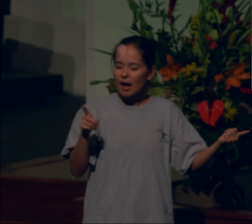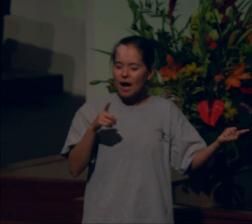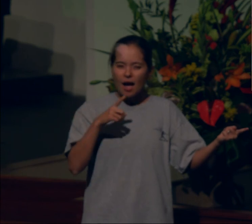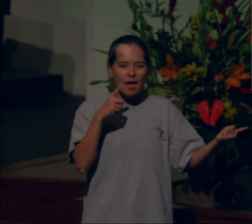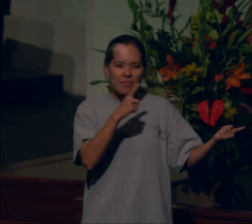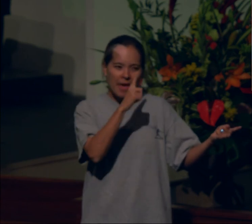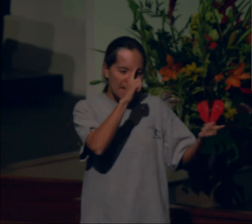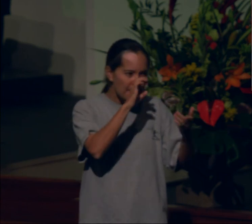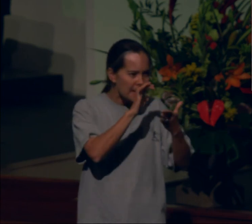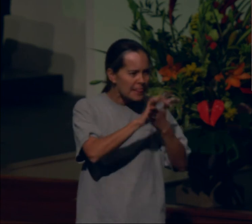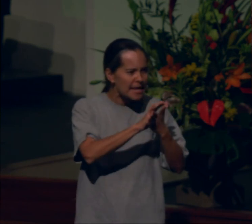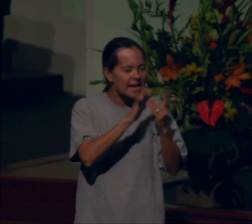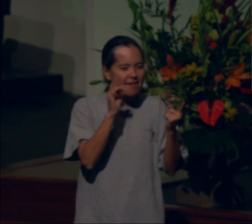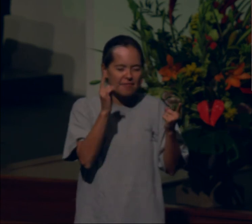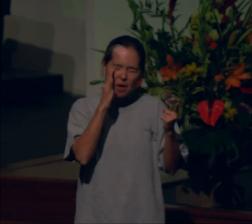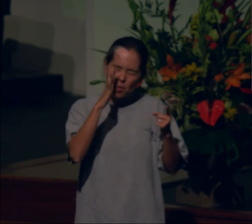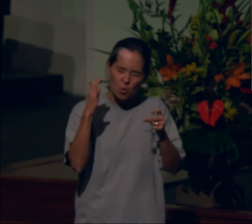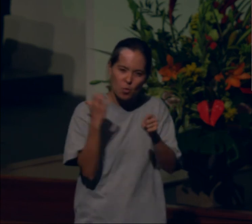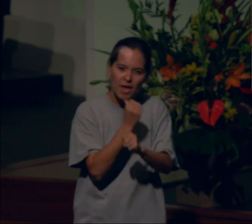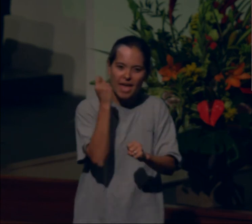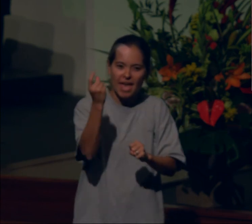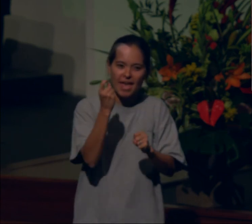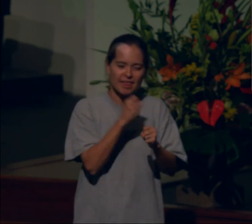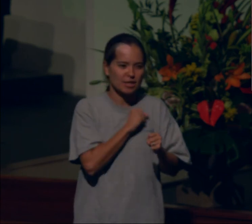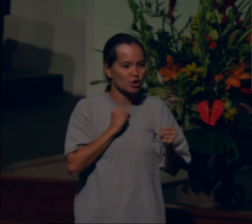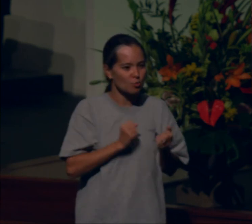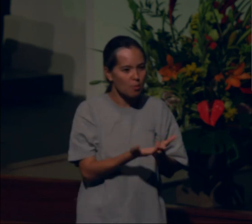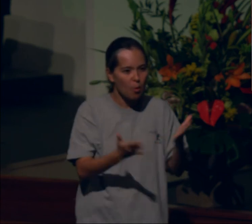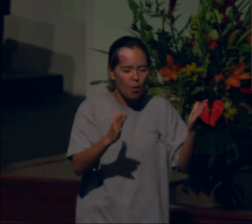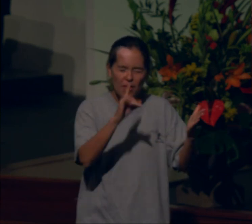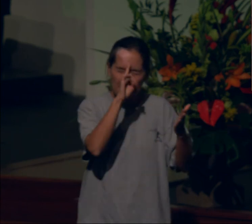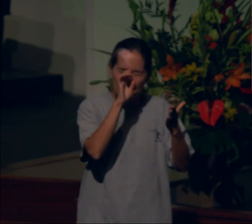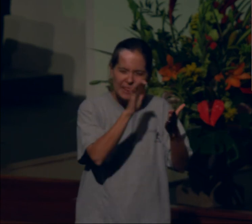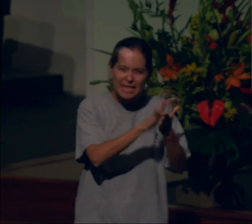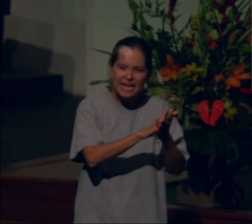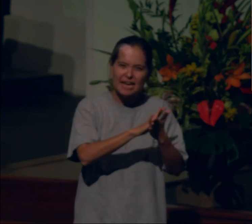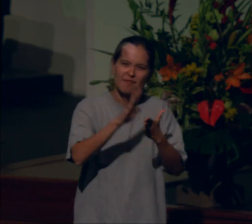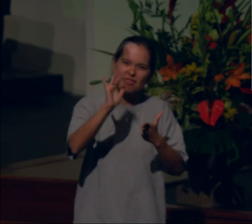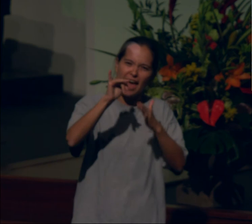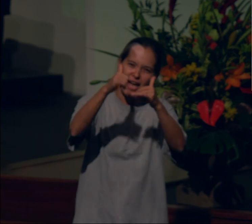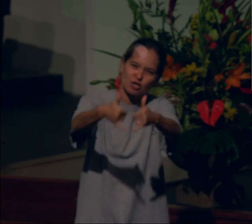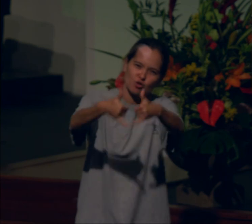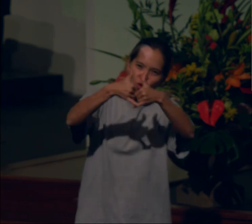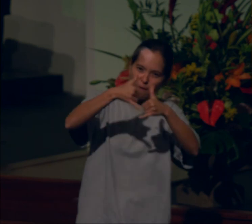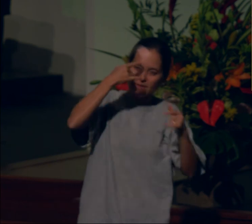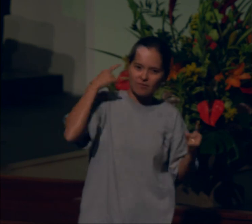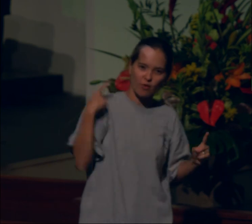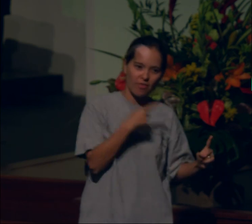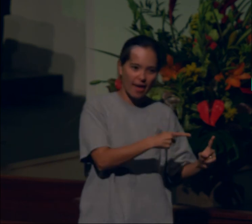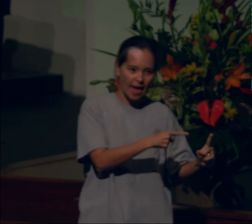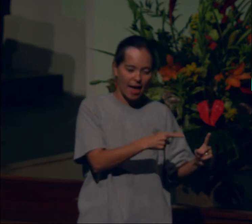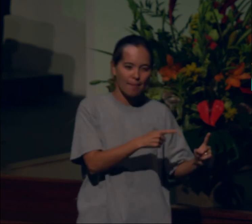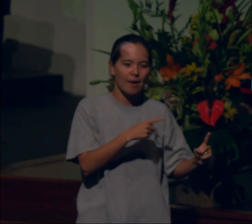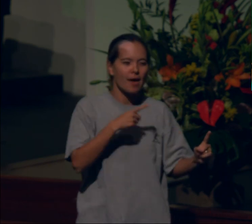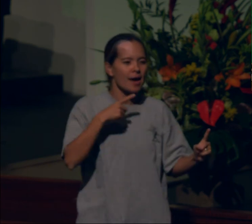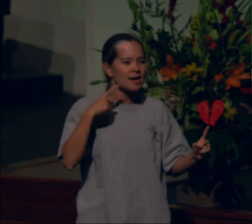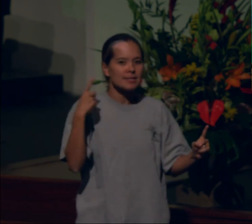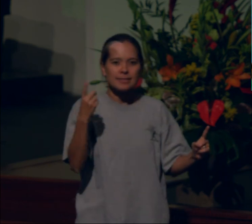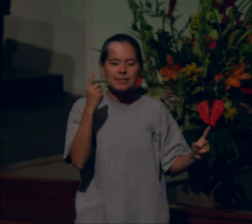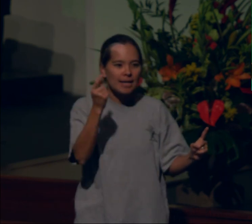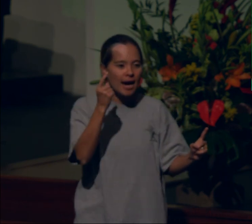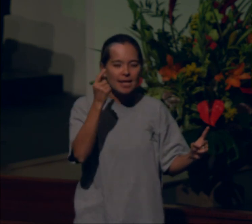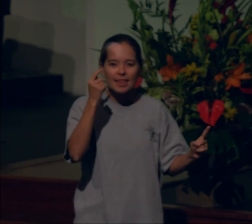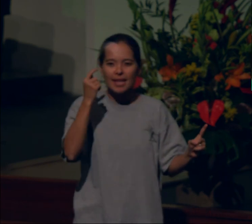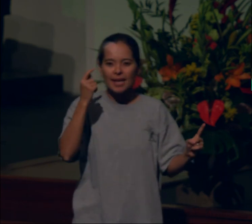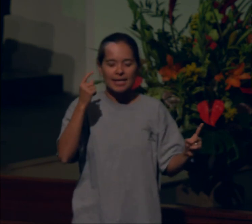they believed that they were supposed to win that Super Bowl. Somehow they believed that that trophy was for them. And suddenly, bam,